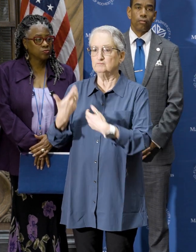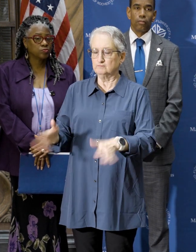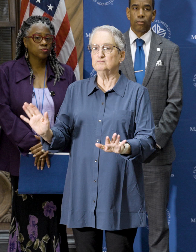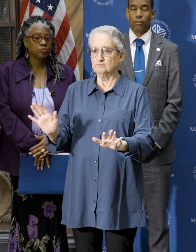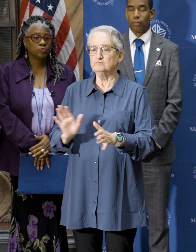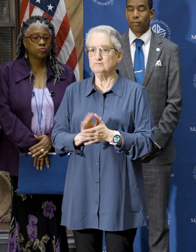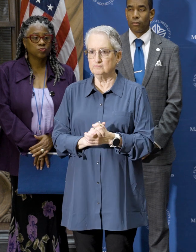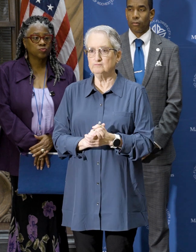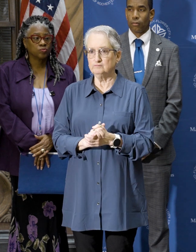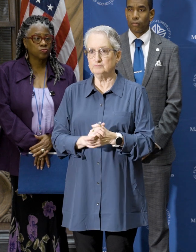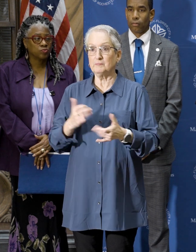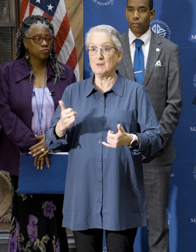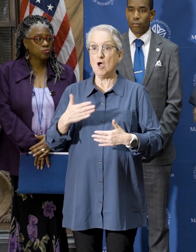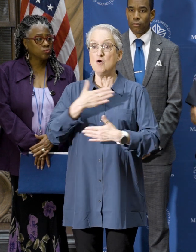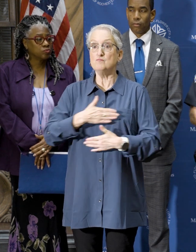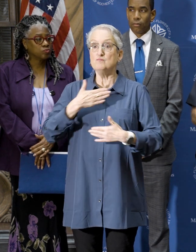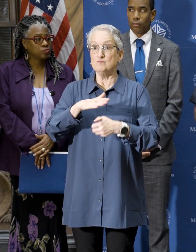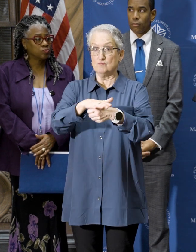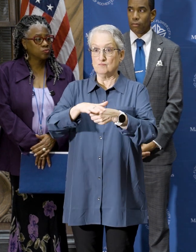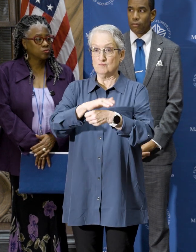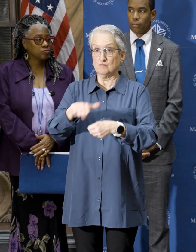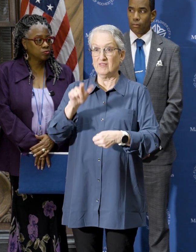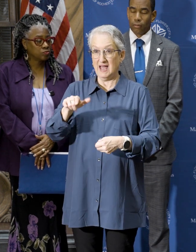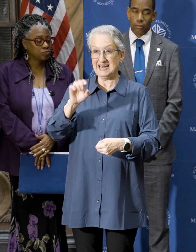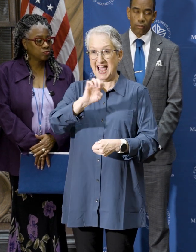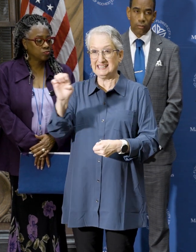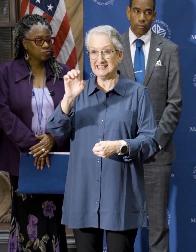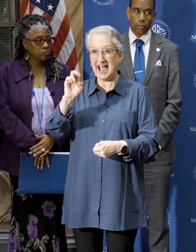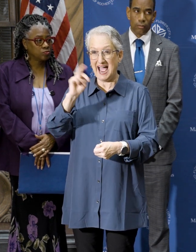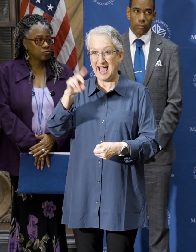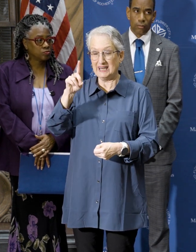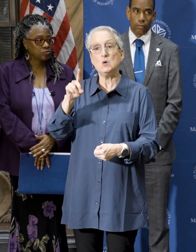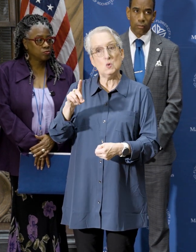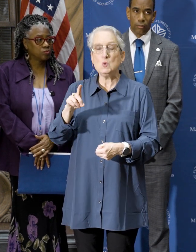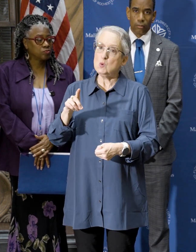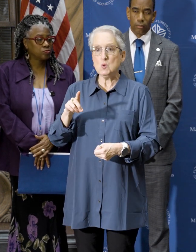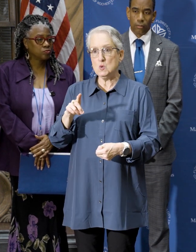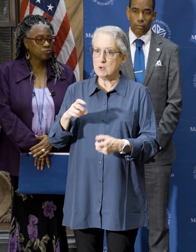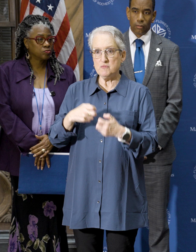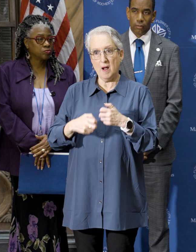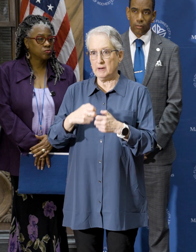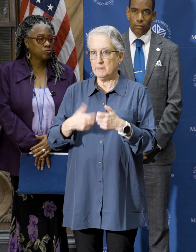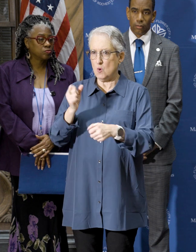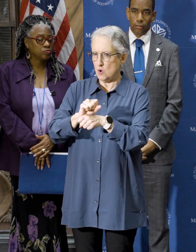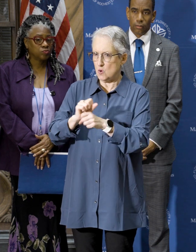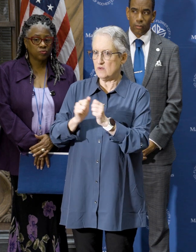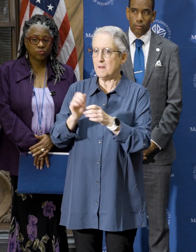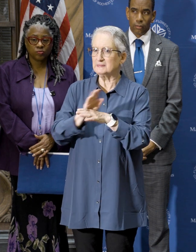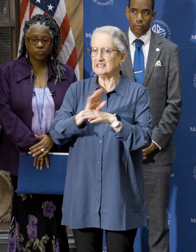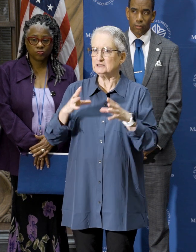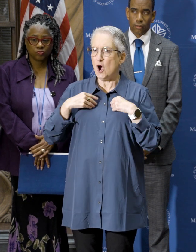to be an issue. We've been working extensively with property owners in the area to make it a safe place that it needs to be so people can